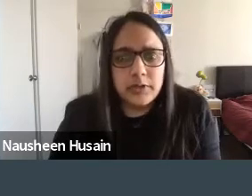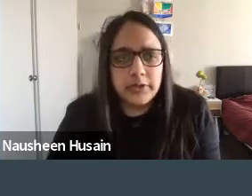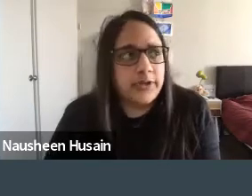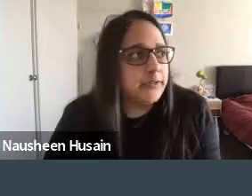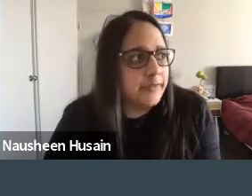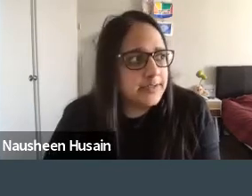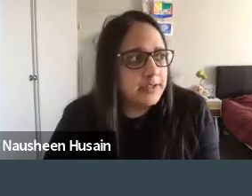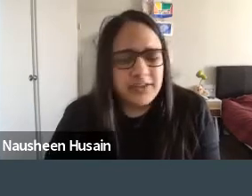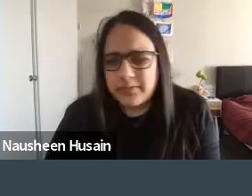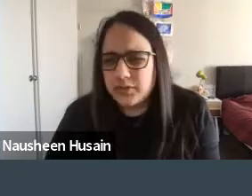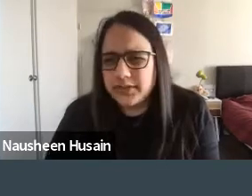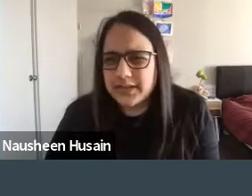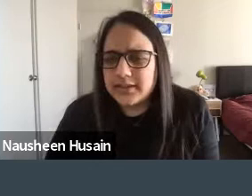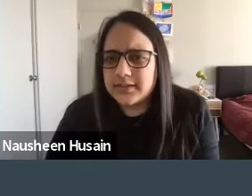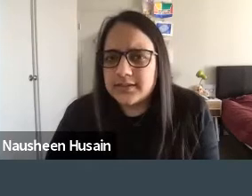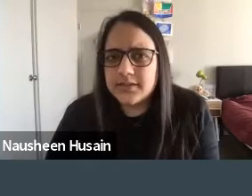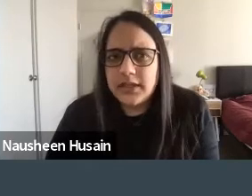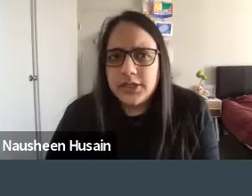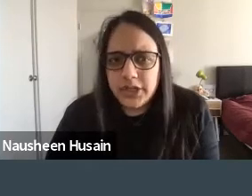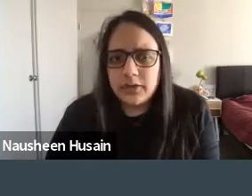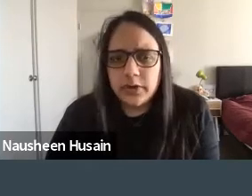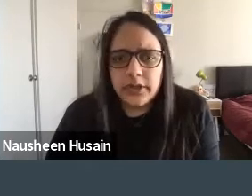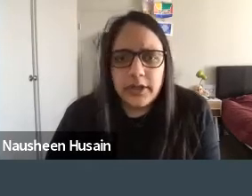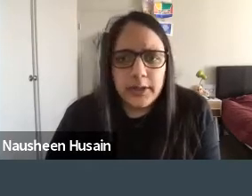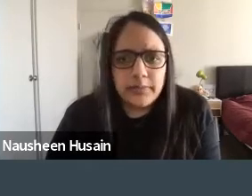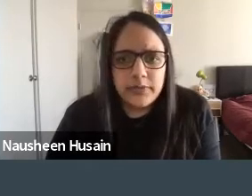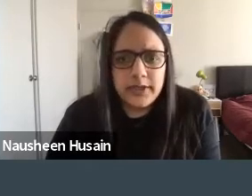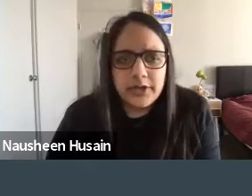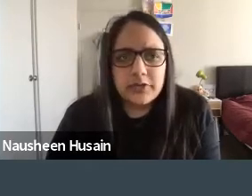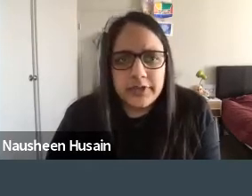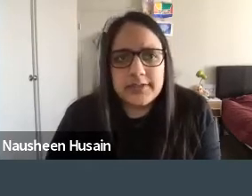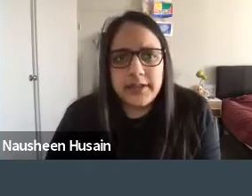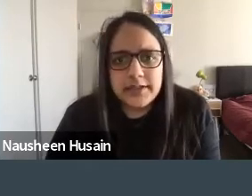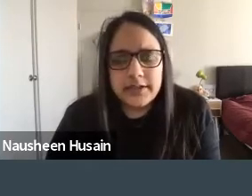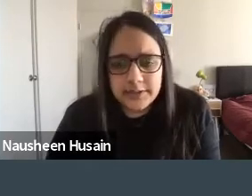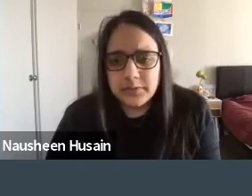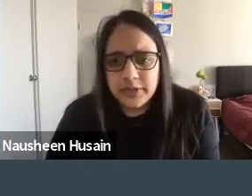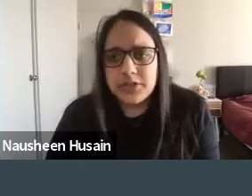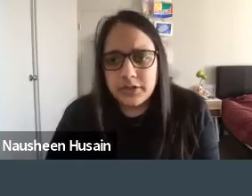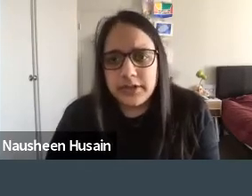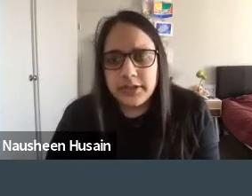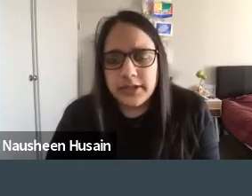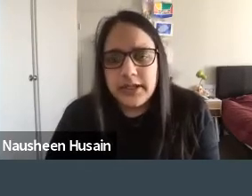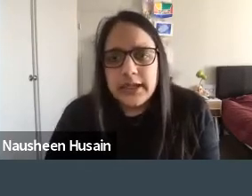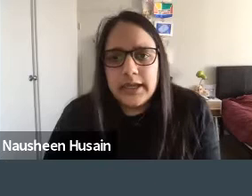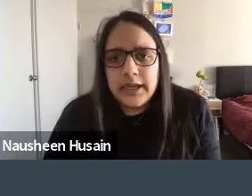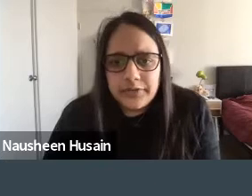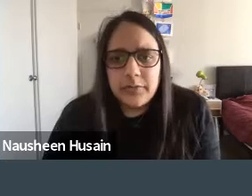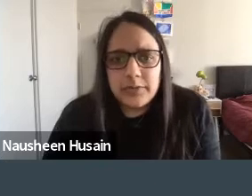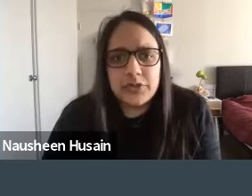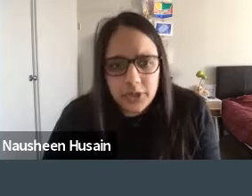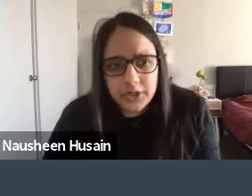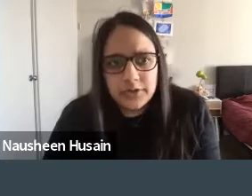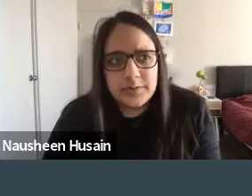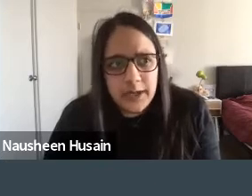and where people are getting vaccinated. They've been doing this, I think, since January. It kind of reflects the idea that's been mentioned already that every